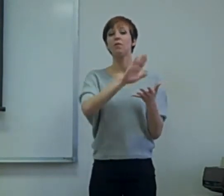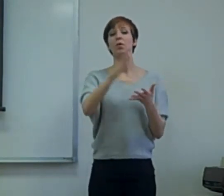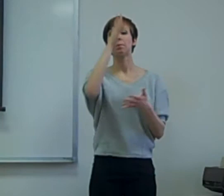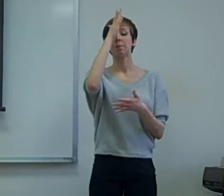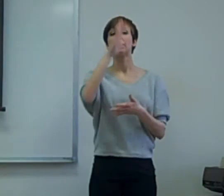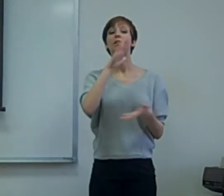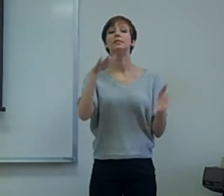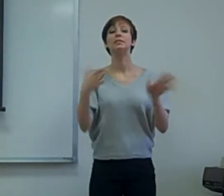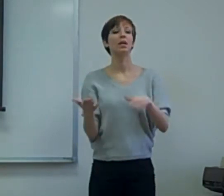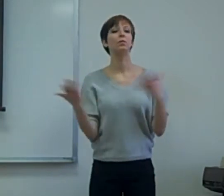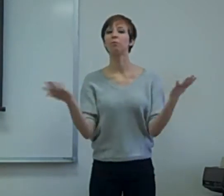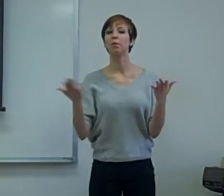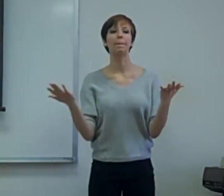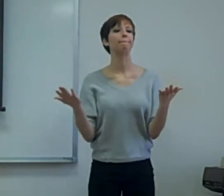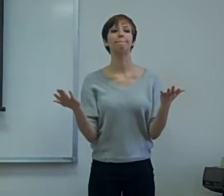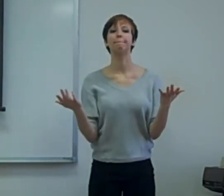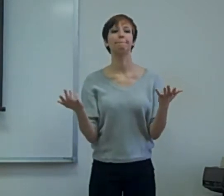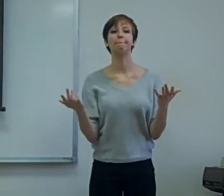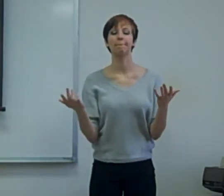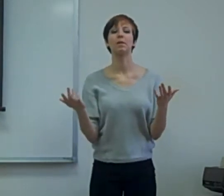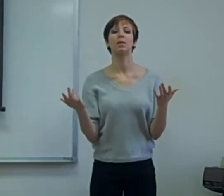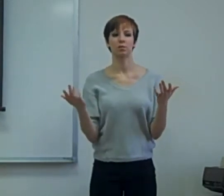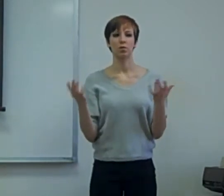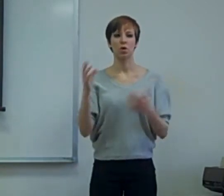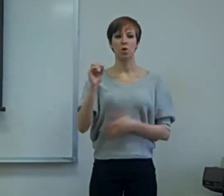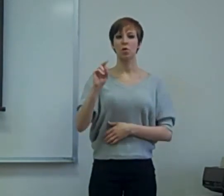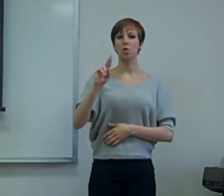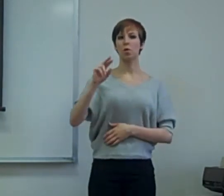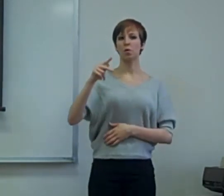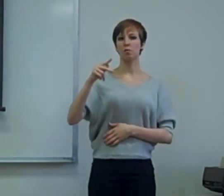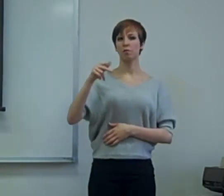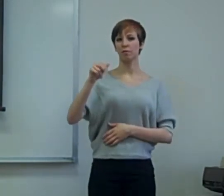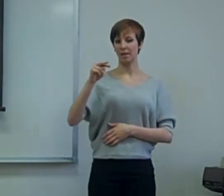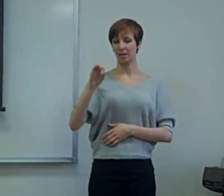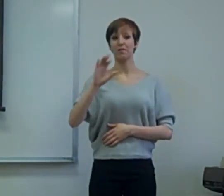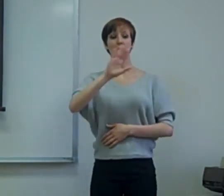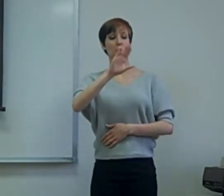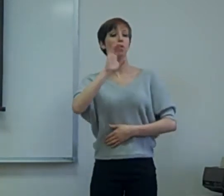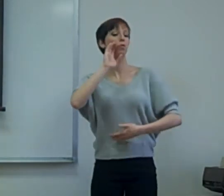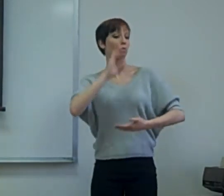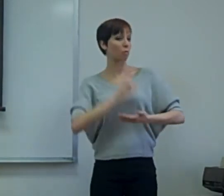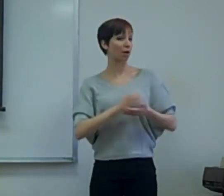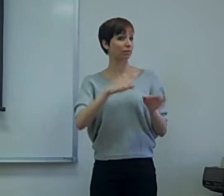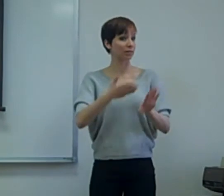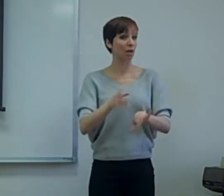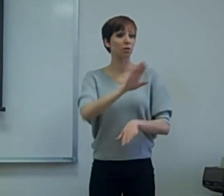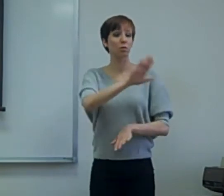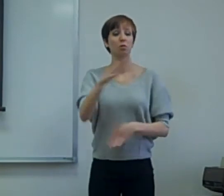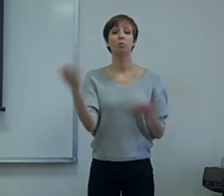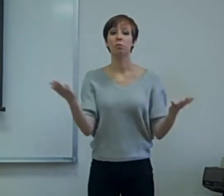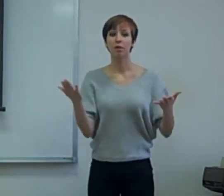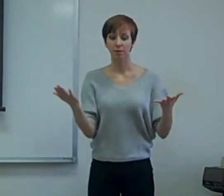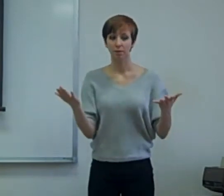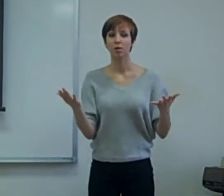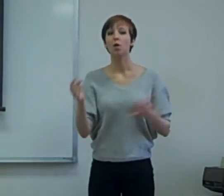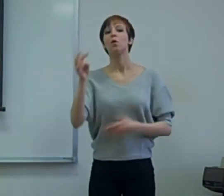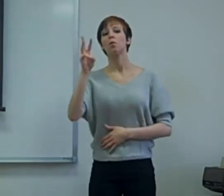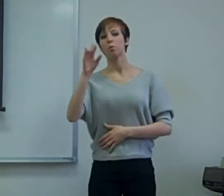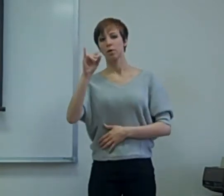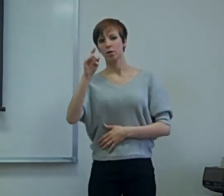you're an orphan. If your wife dies, you're a widower. If your husband